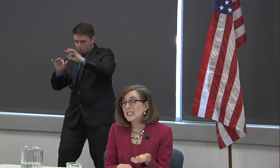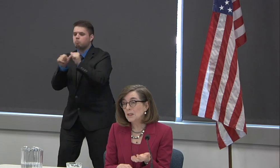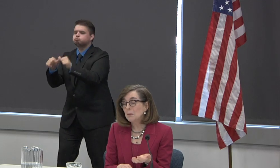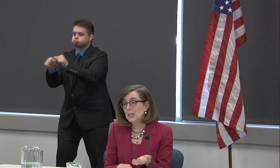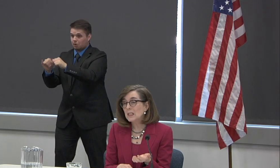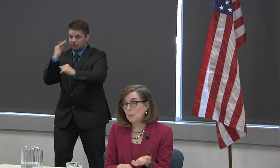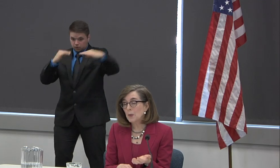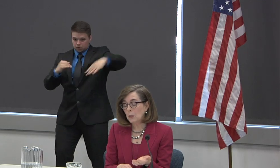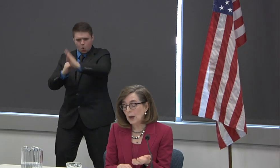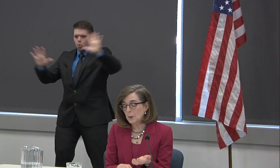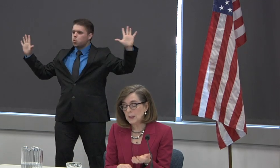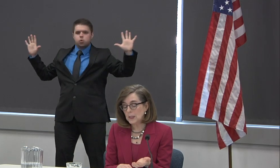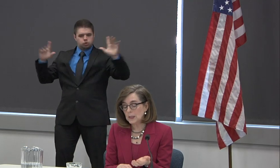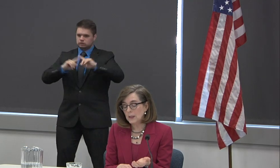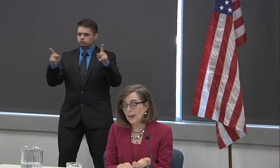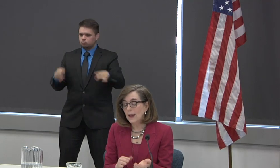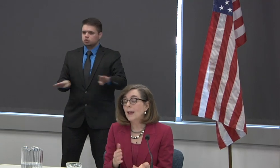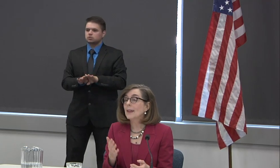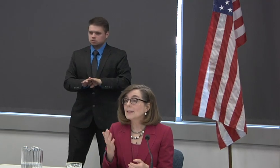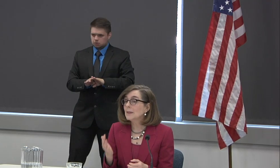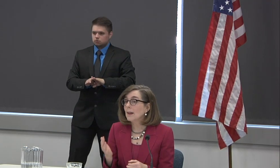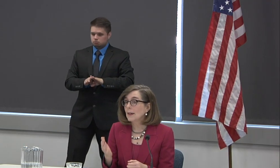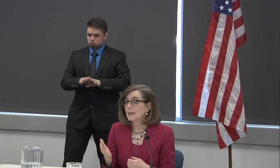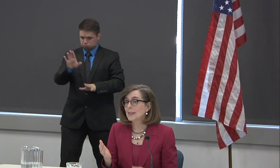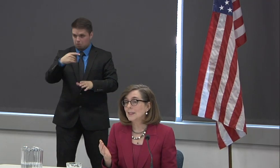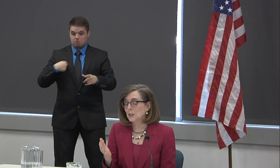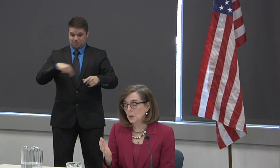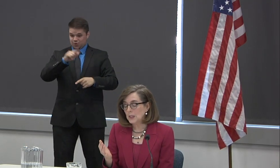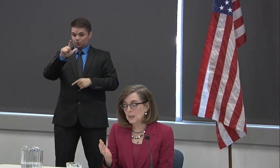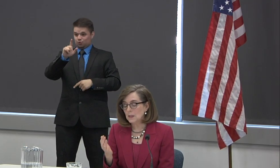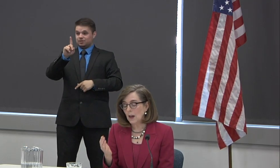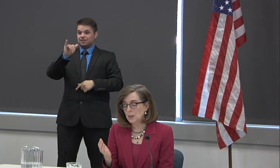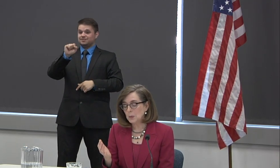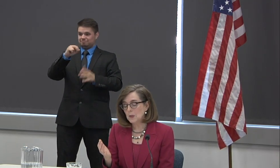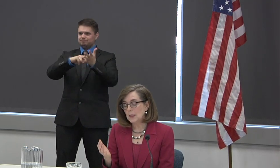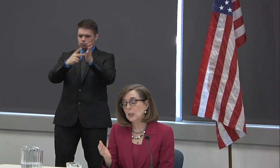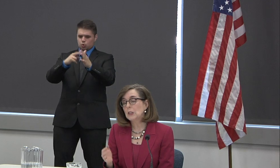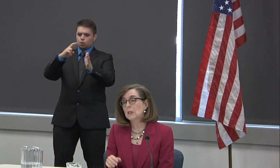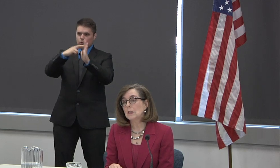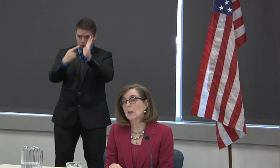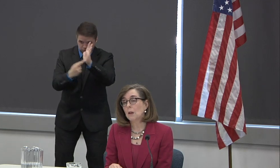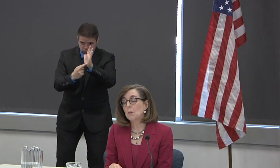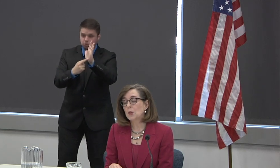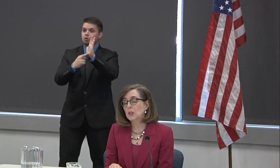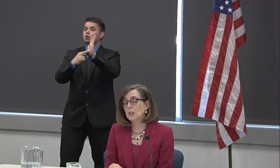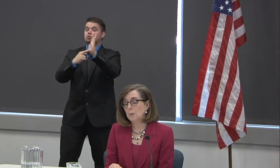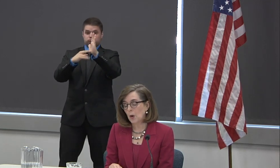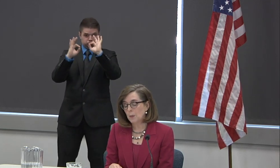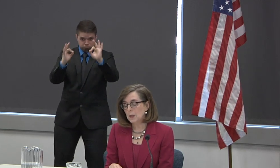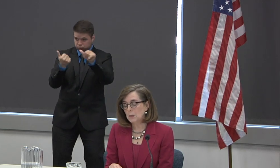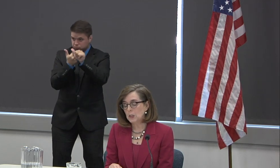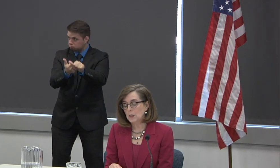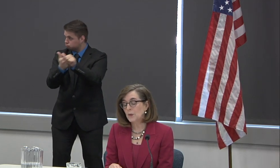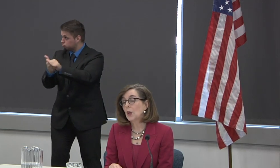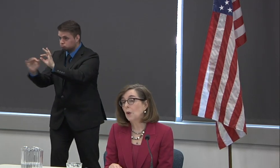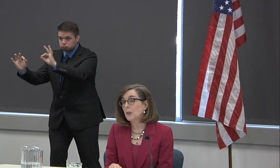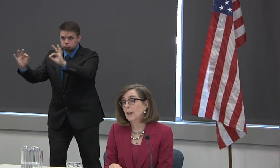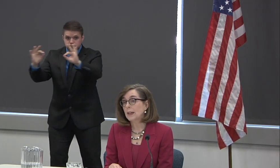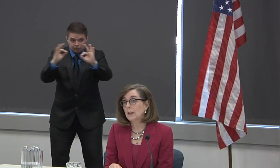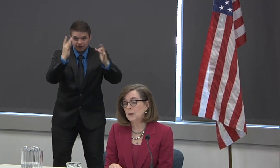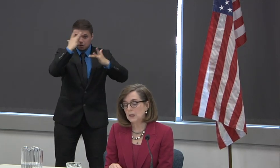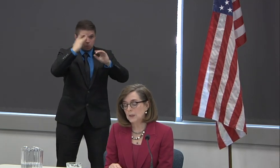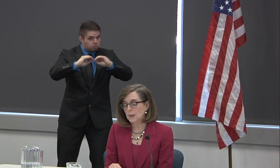still meets the prerequisites and has not seen an increase in hospitalizations and emergency department admissions for